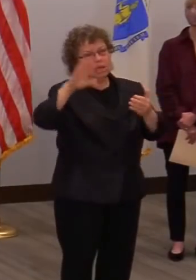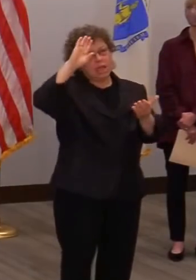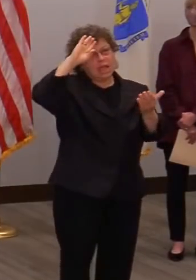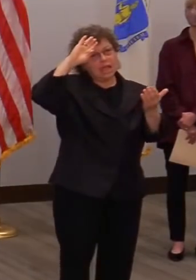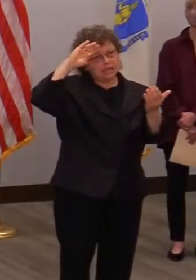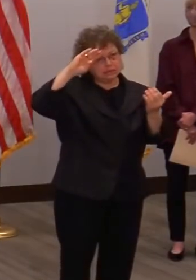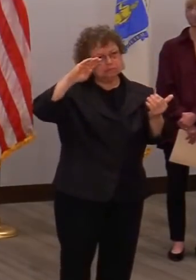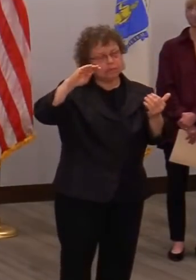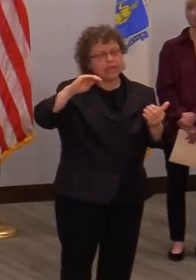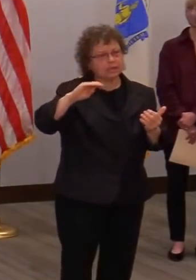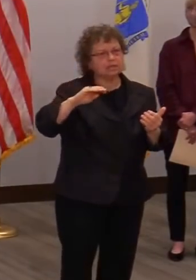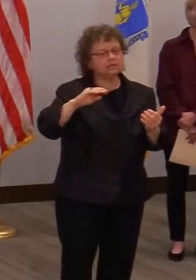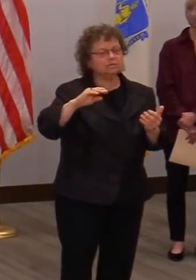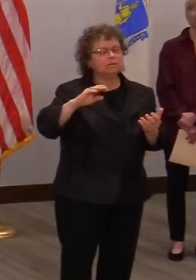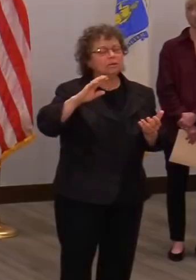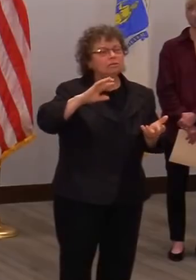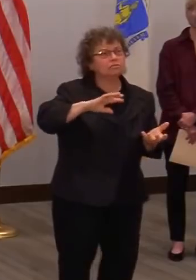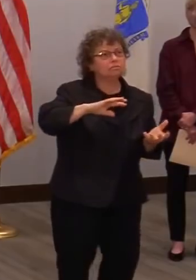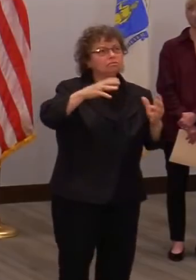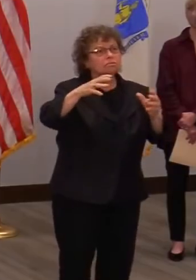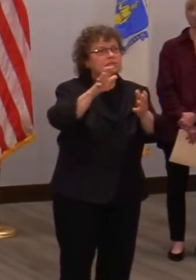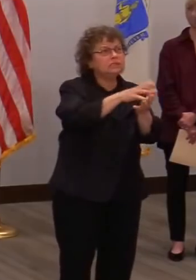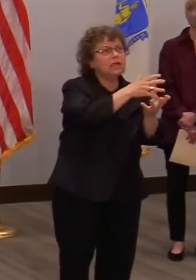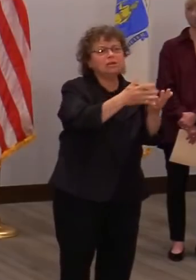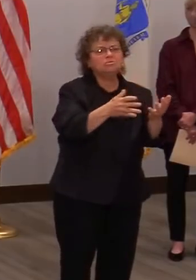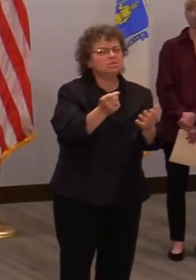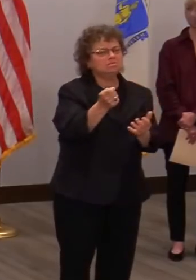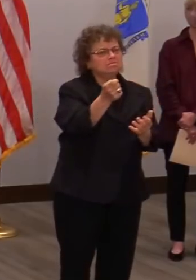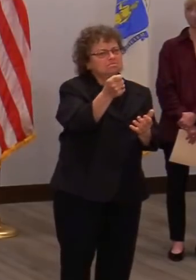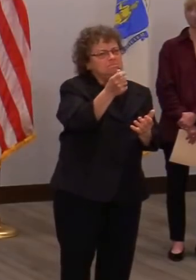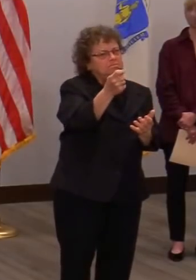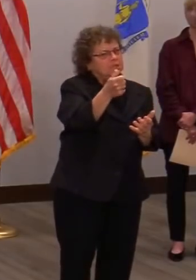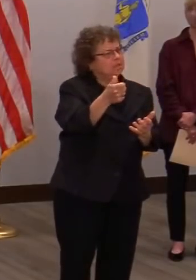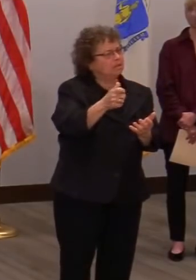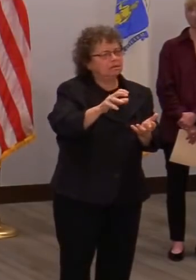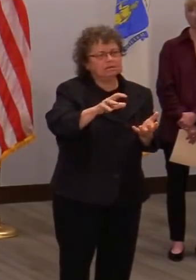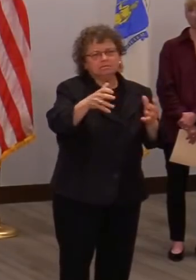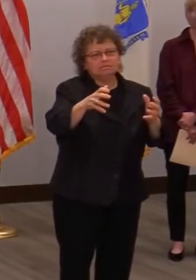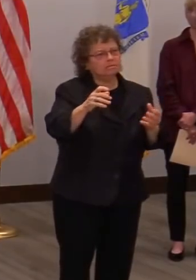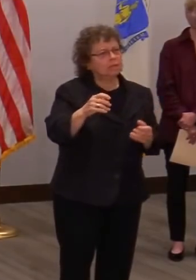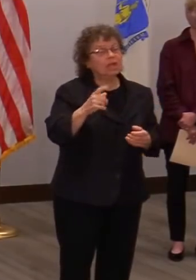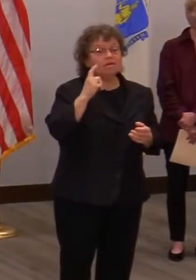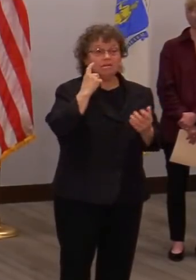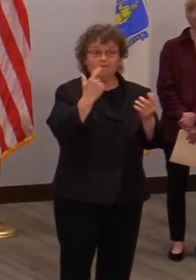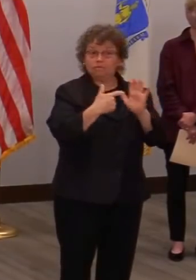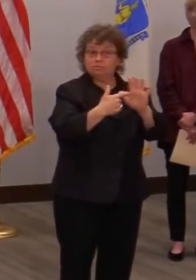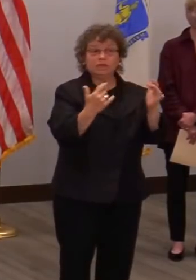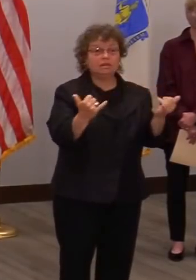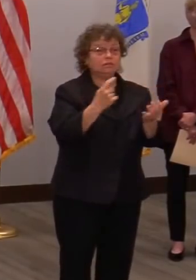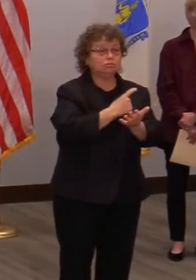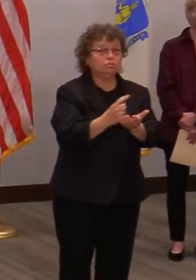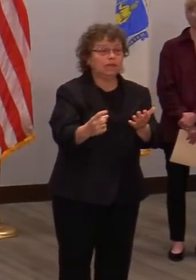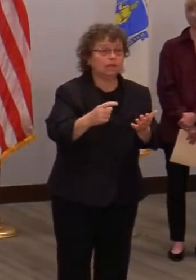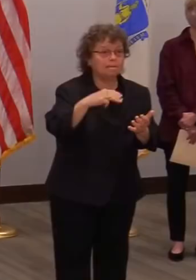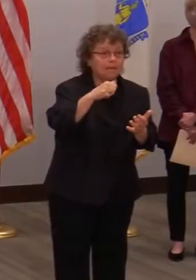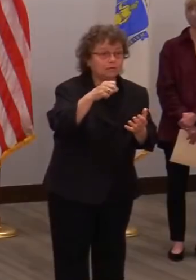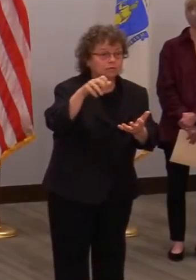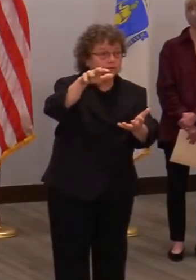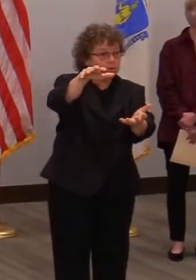expecting minimal disruptions to schedule new appointments. For example, this week the Commonwealth